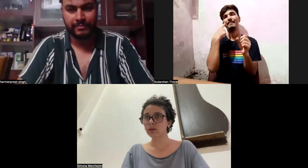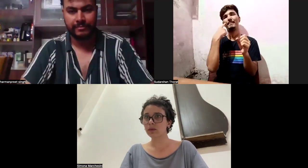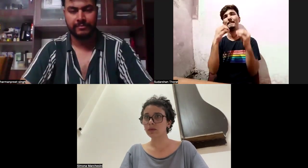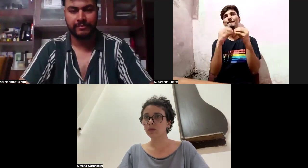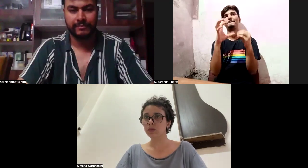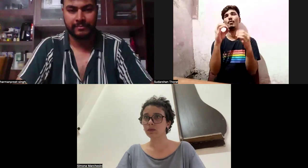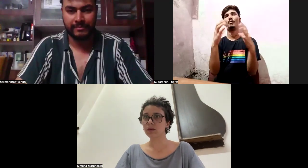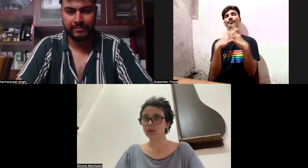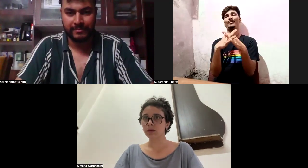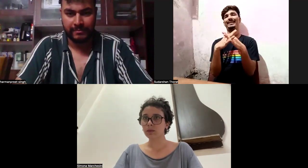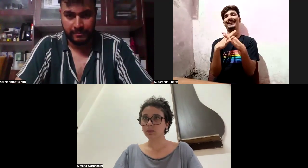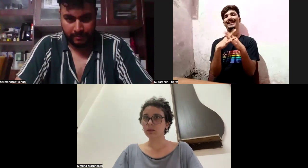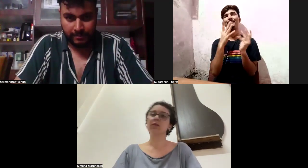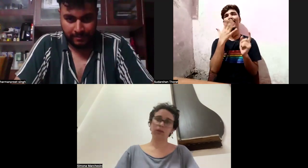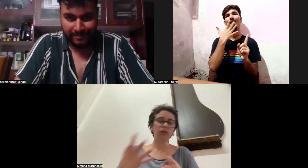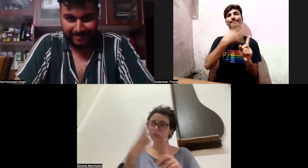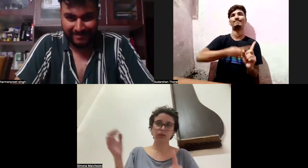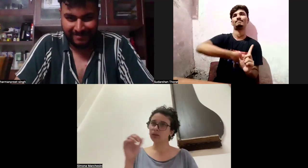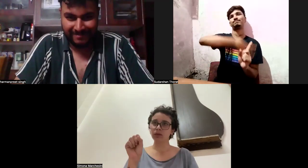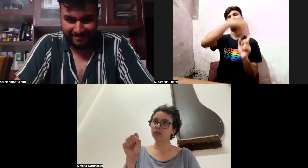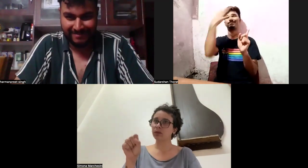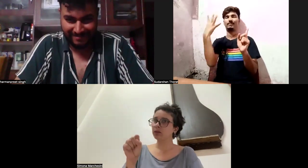many people